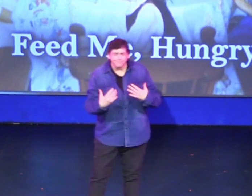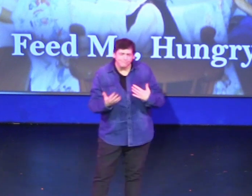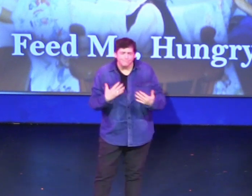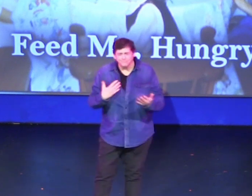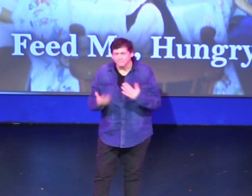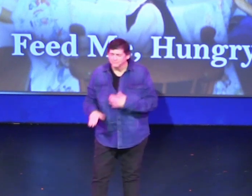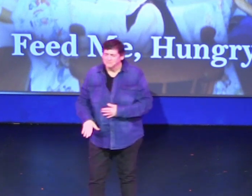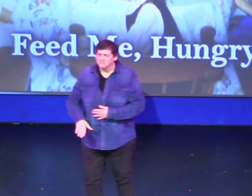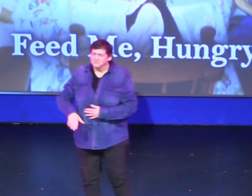wanted something more.